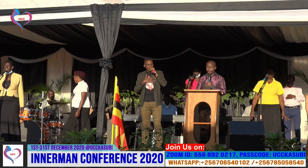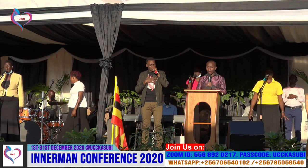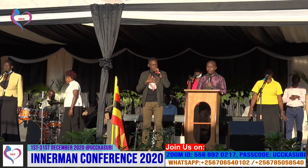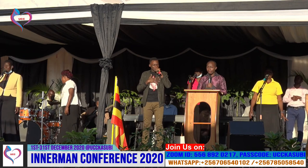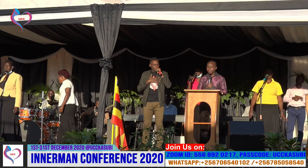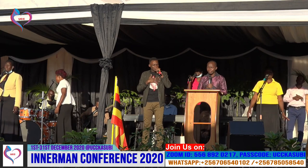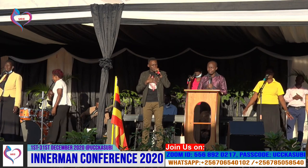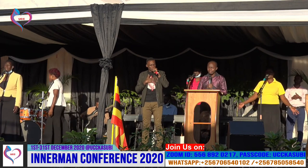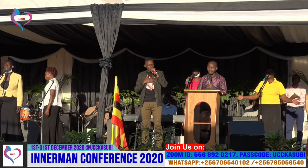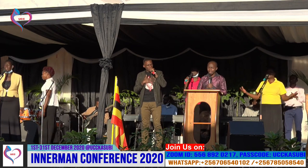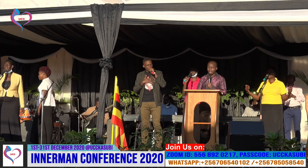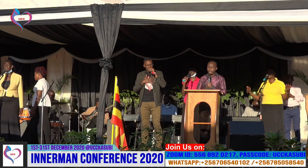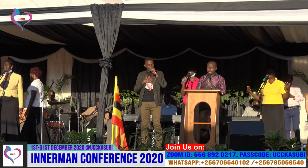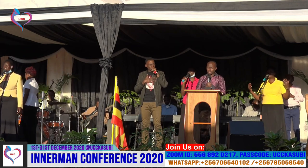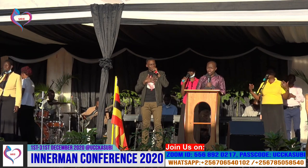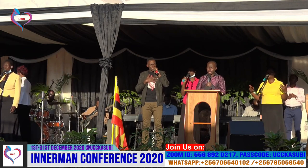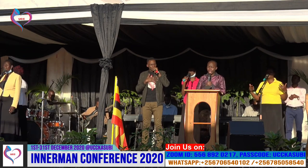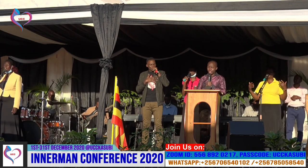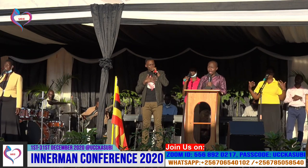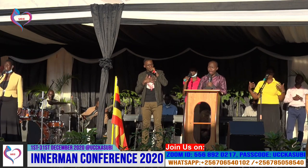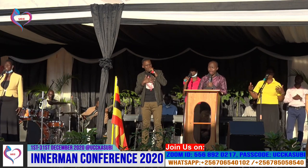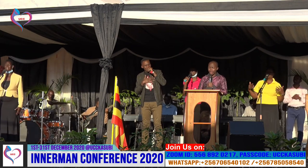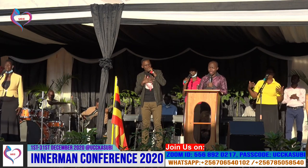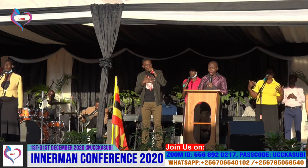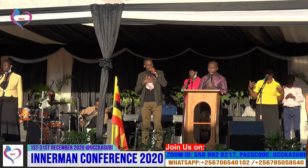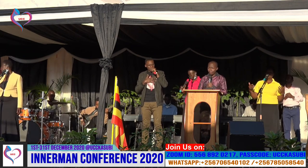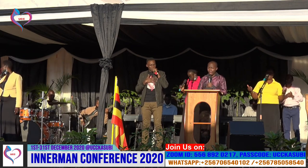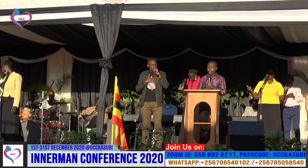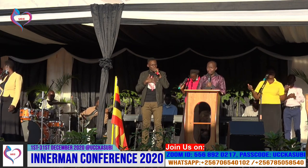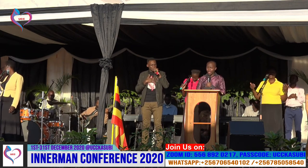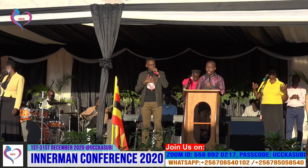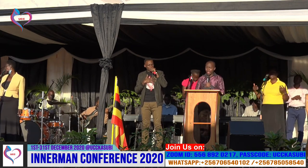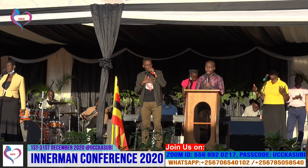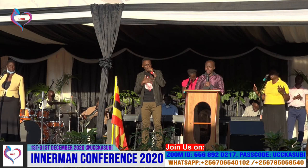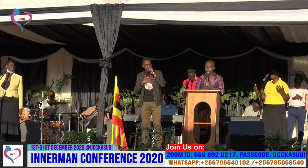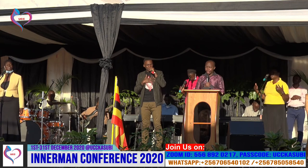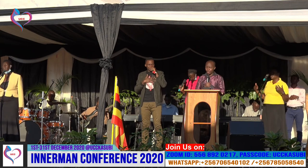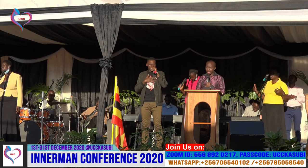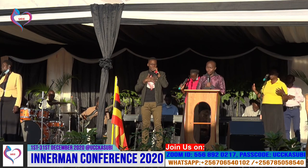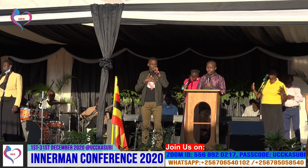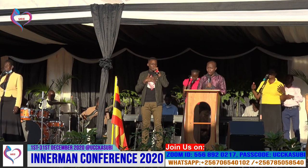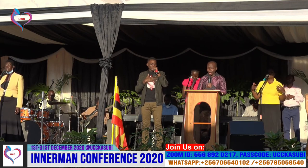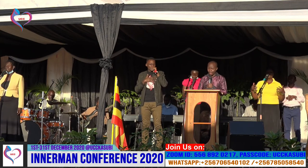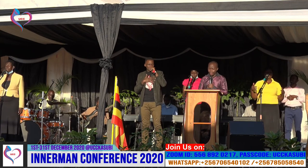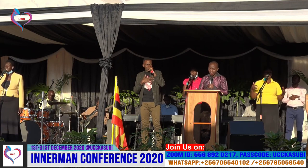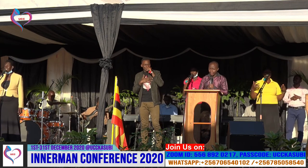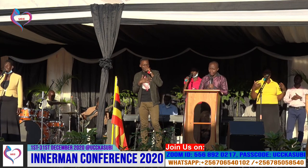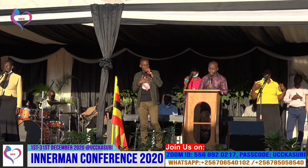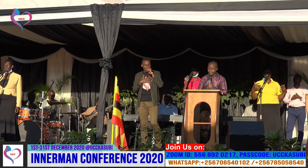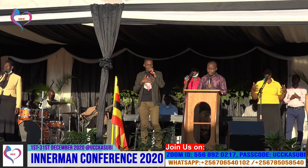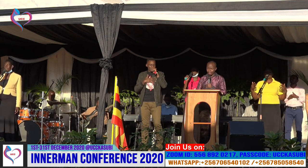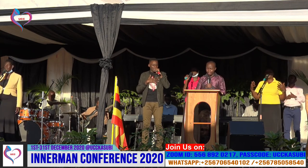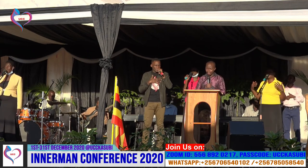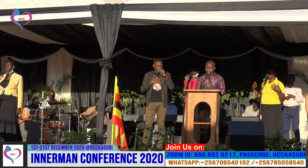manye manye, yamba manye nti woli. Tonta tonta tonta, tonta